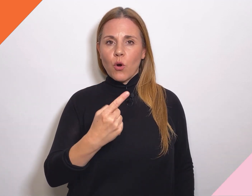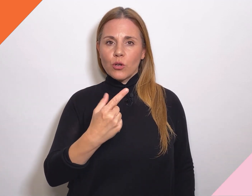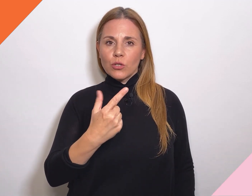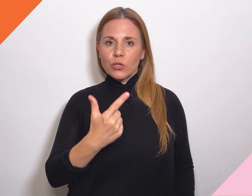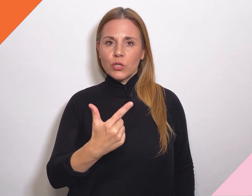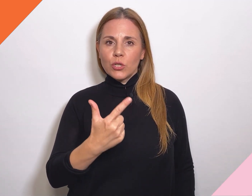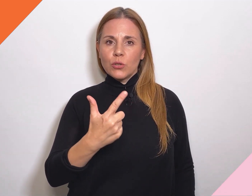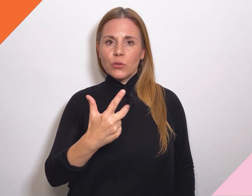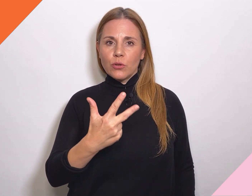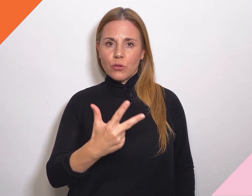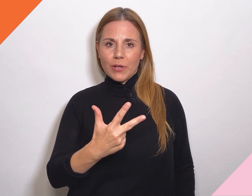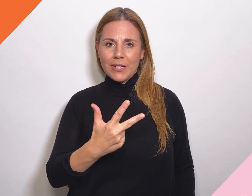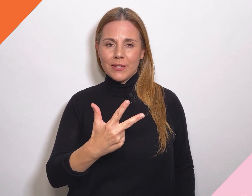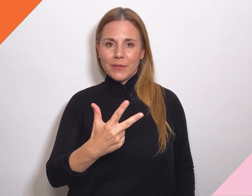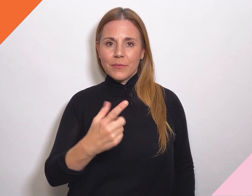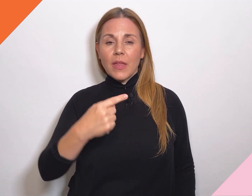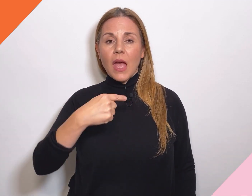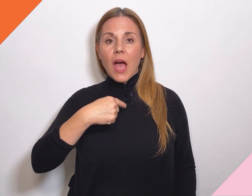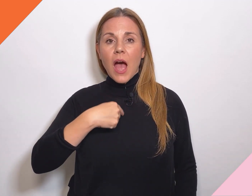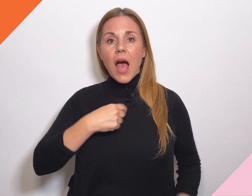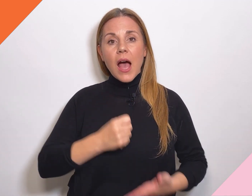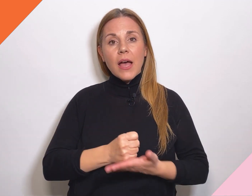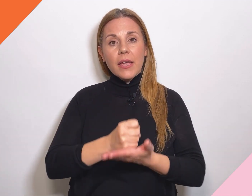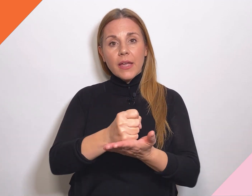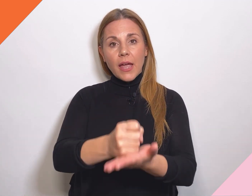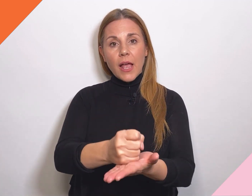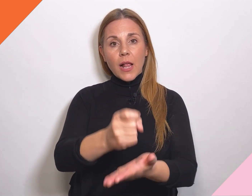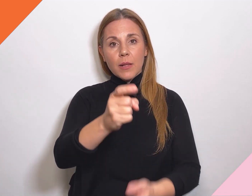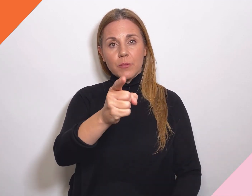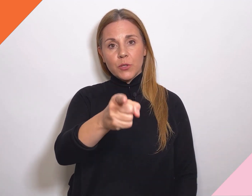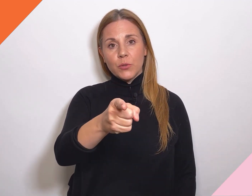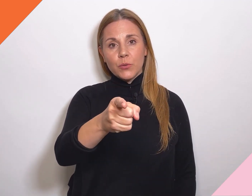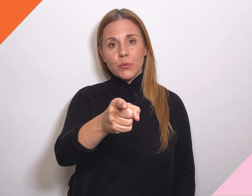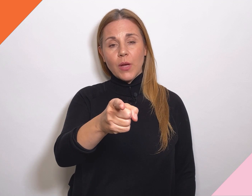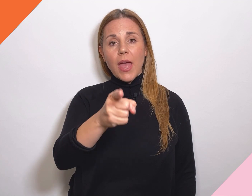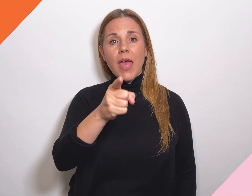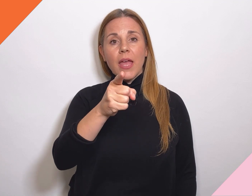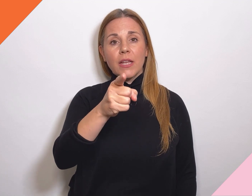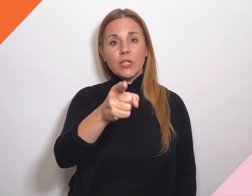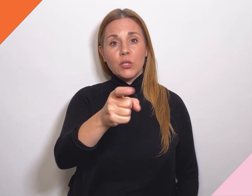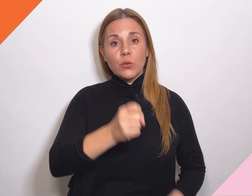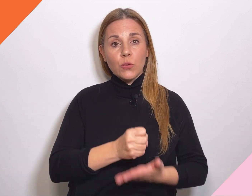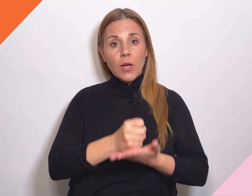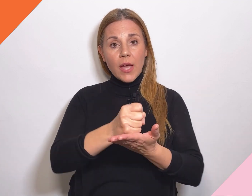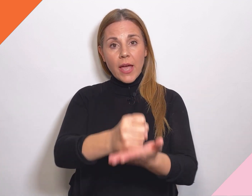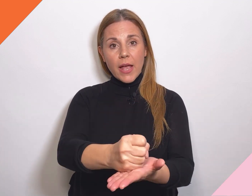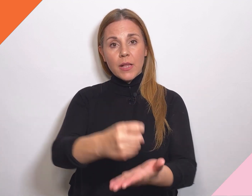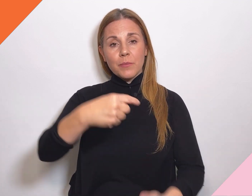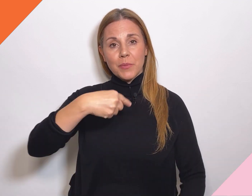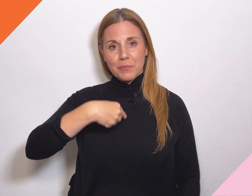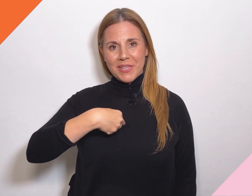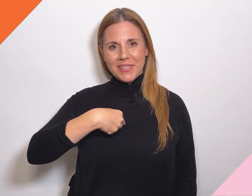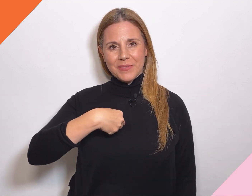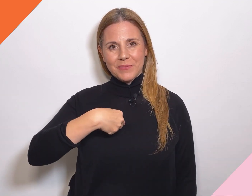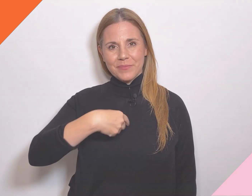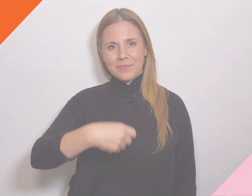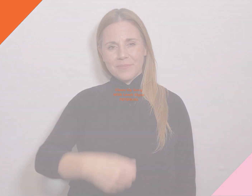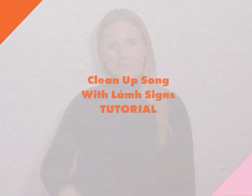1, 2, 3. I help you and you help me.